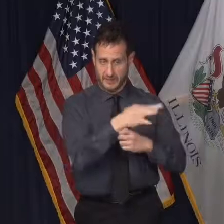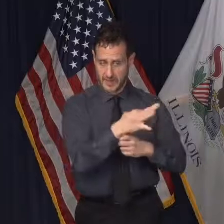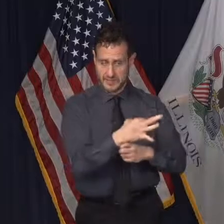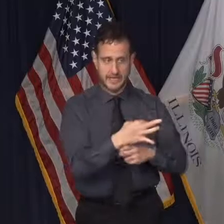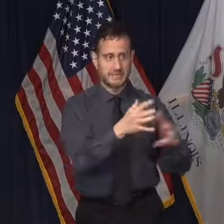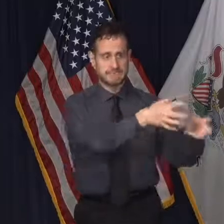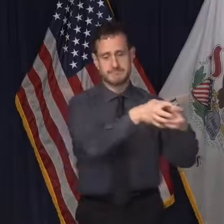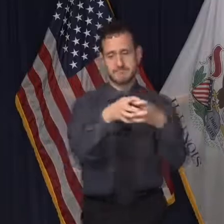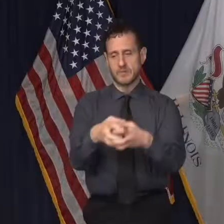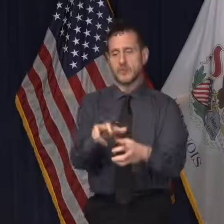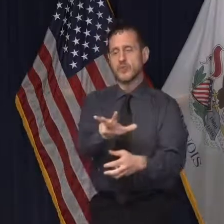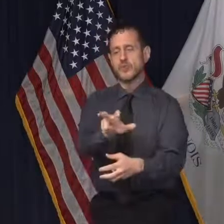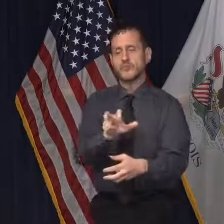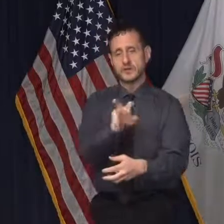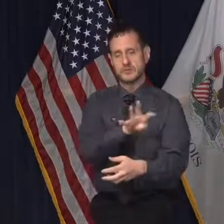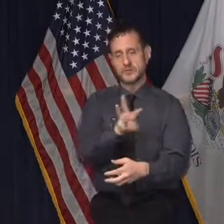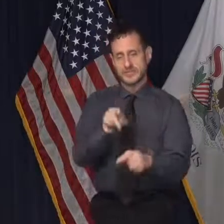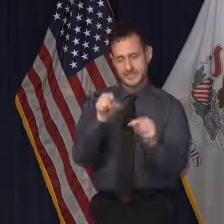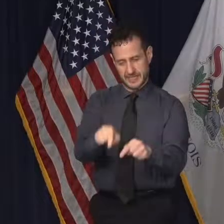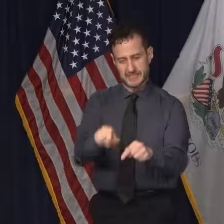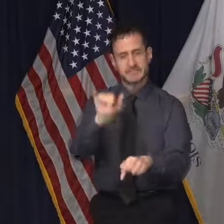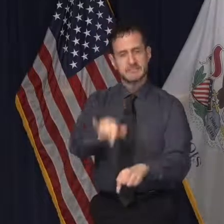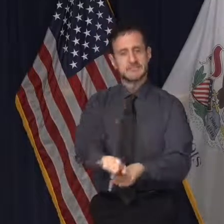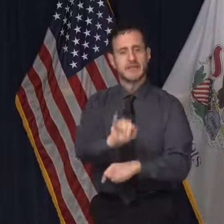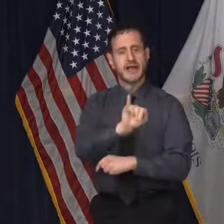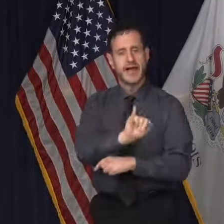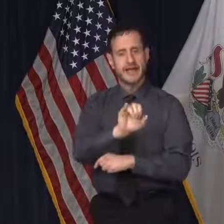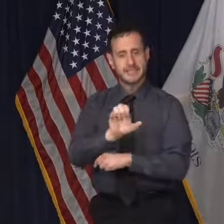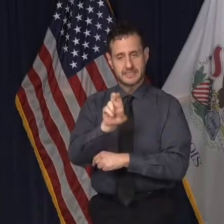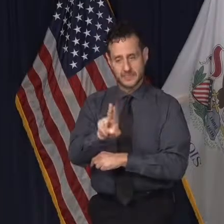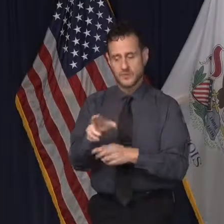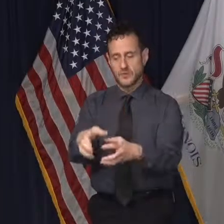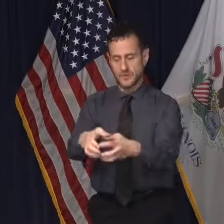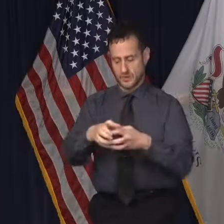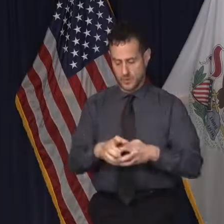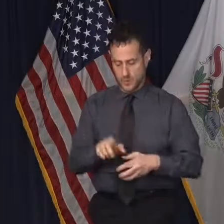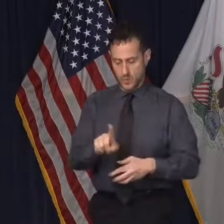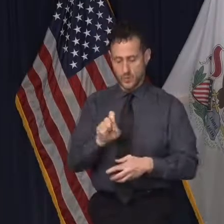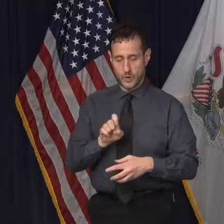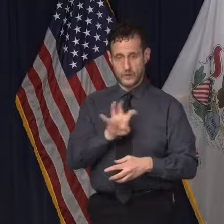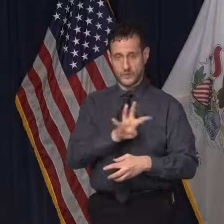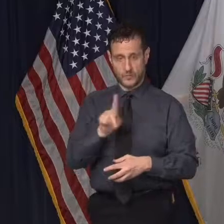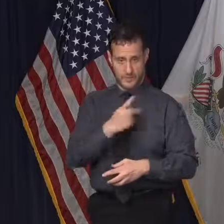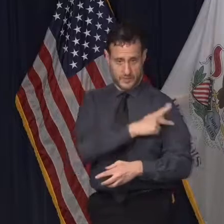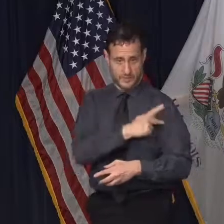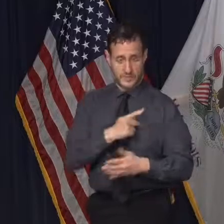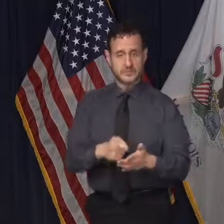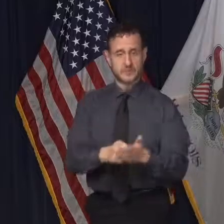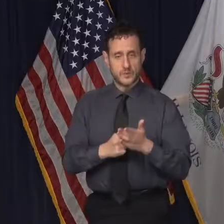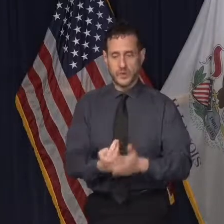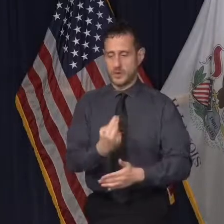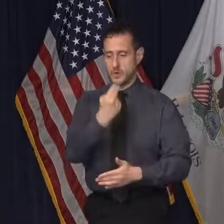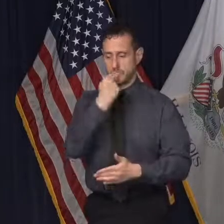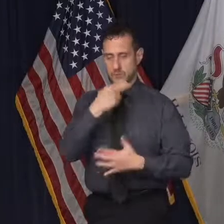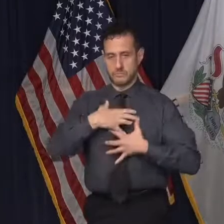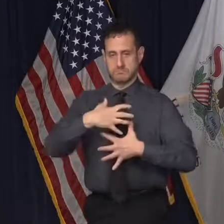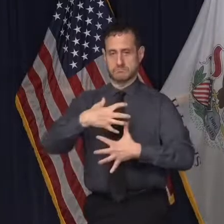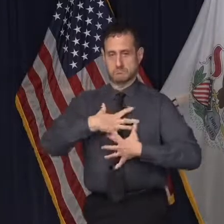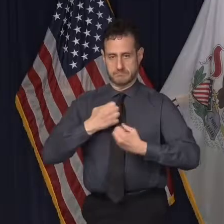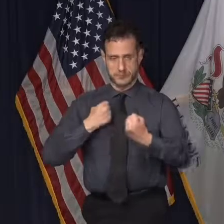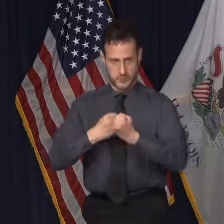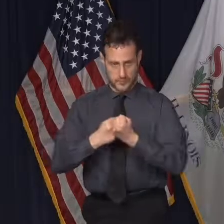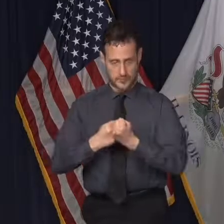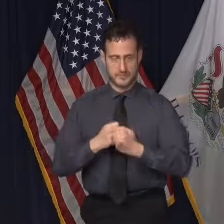those, 346 were in the ICU and 141 patients were on ventilators. In the